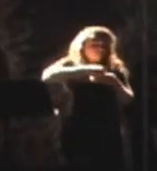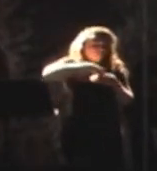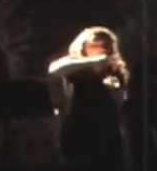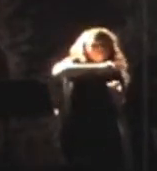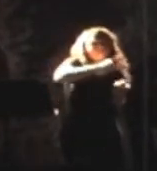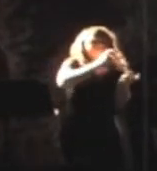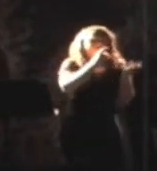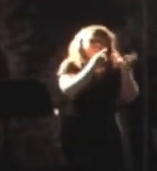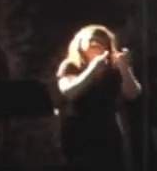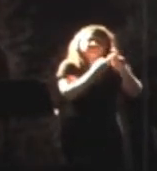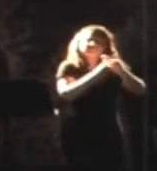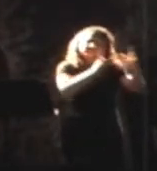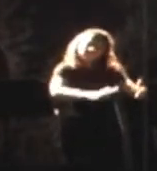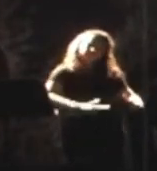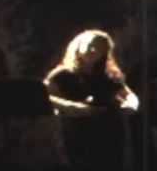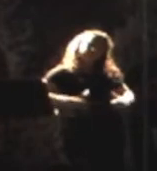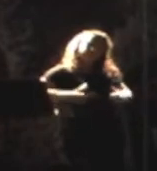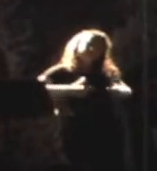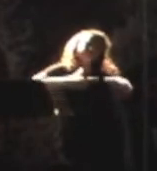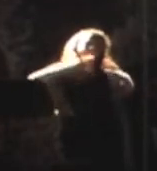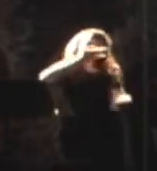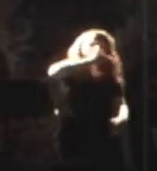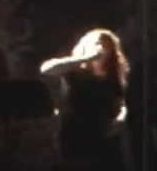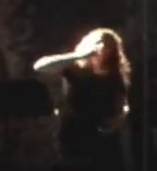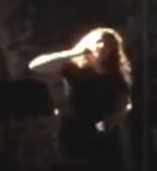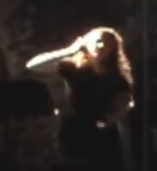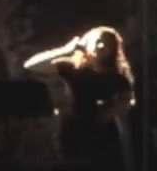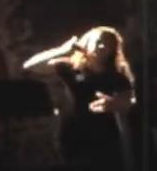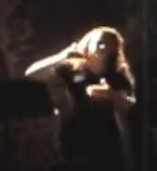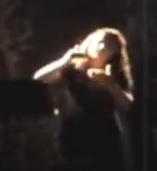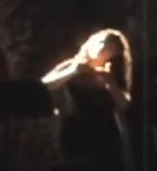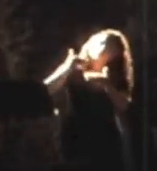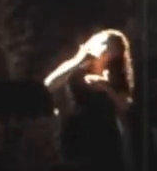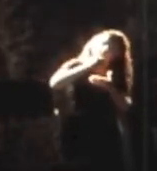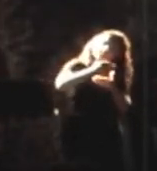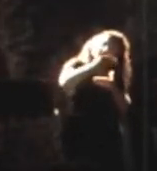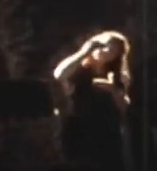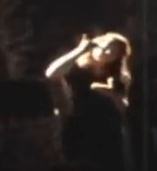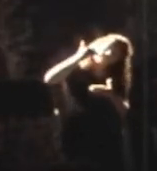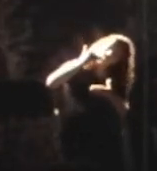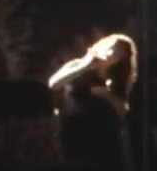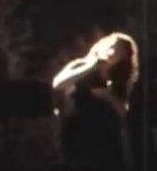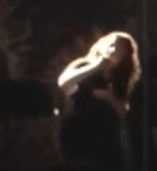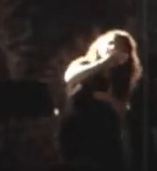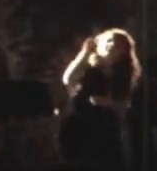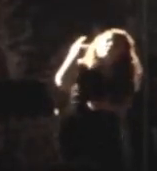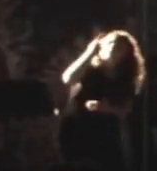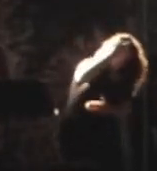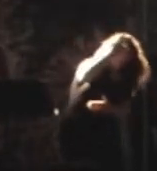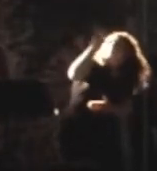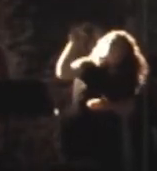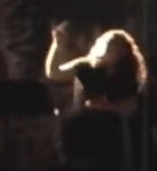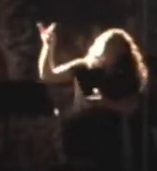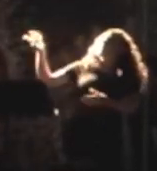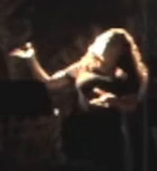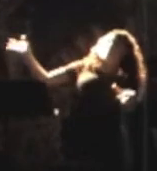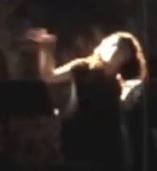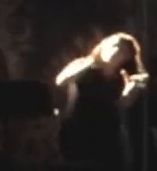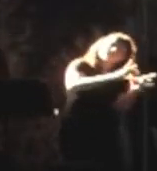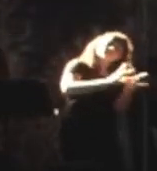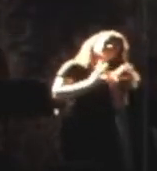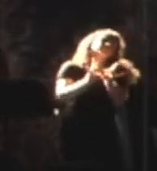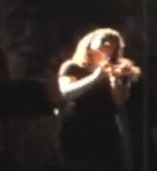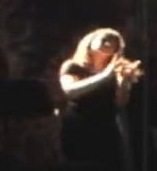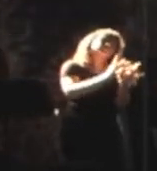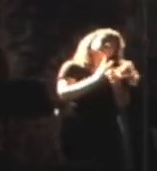I stand So tall Just the way I'm supposed to be